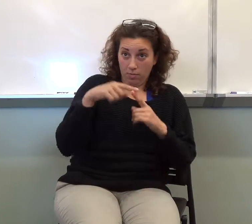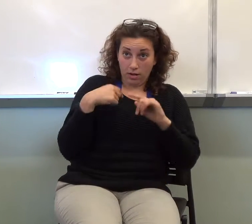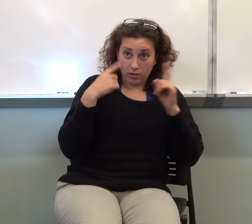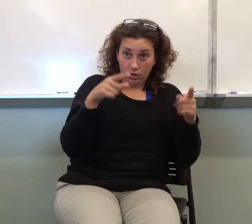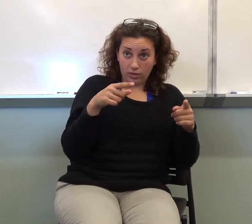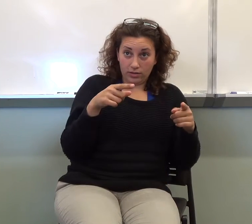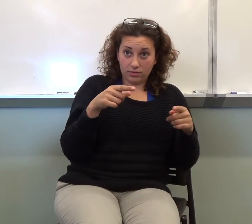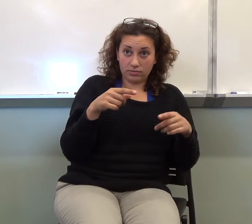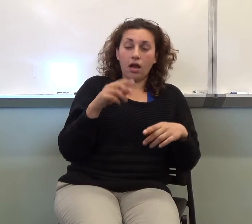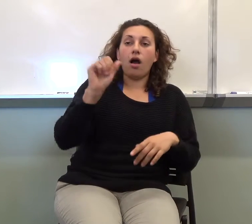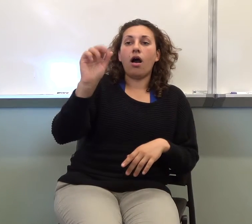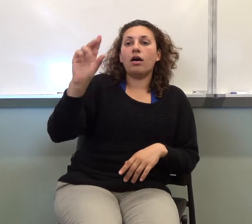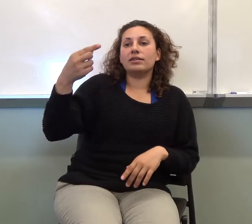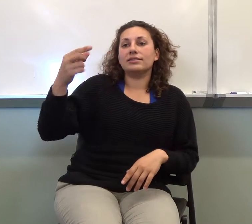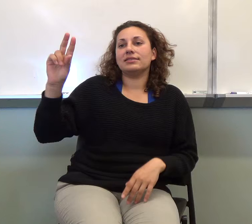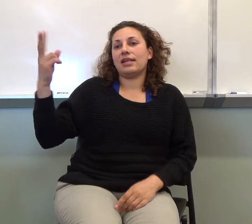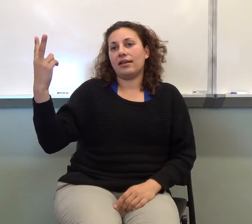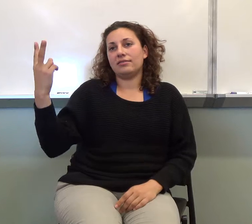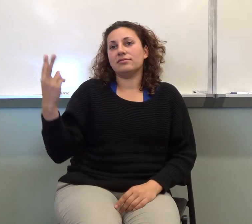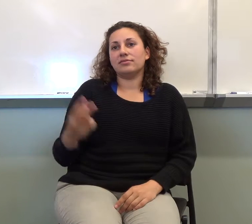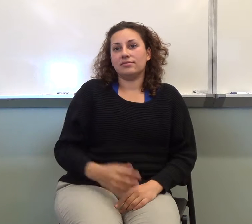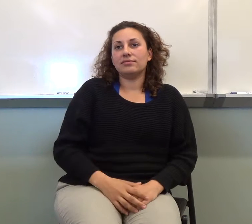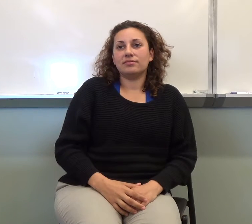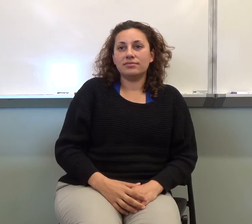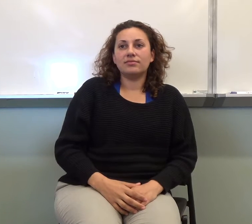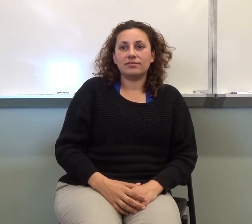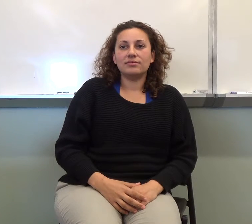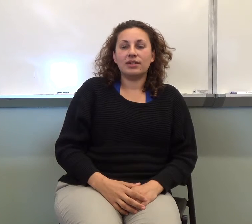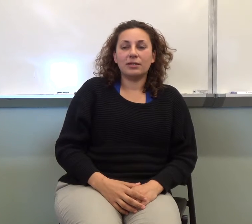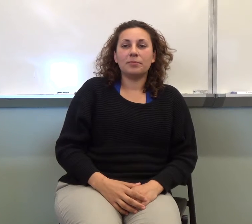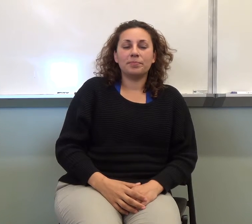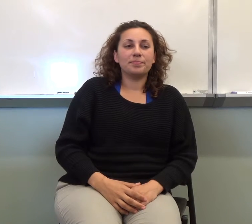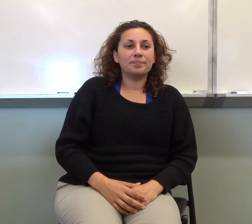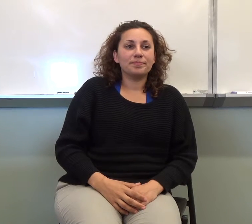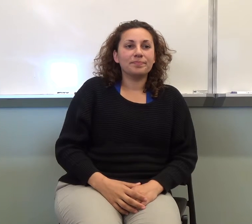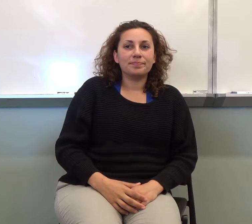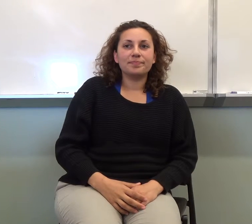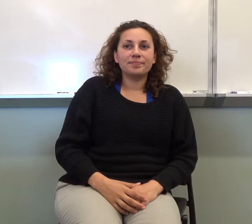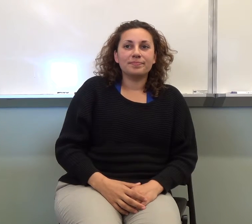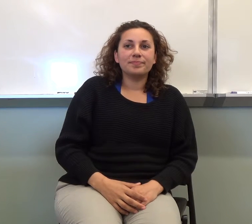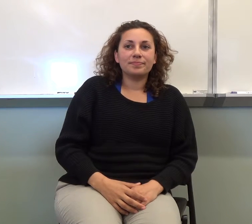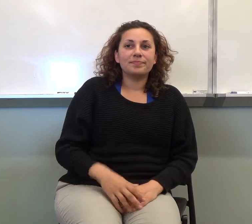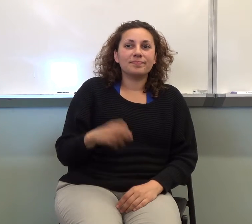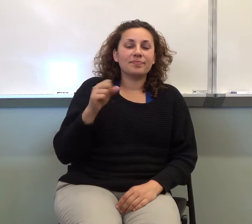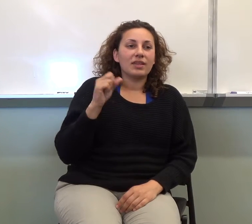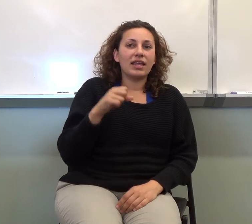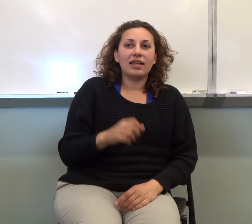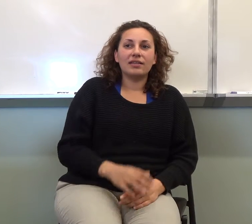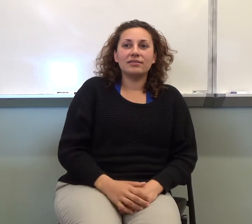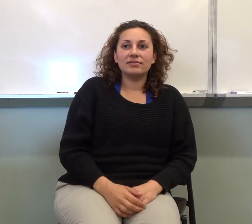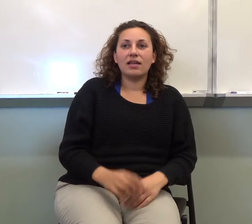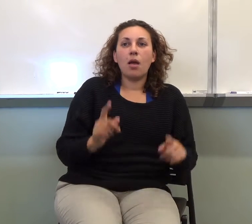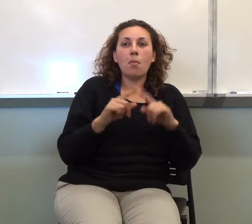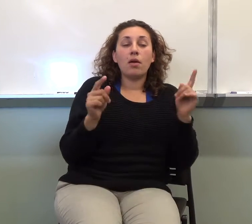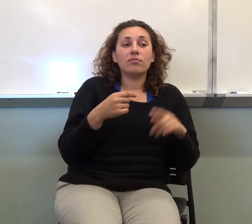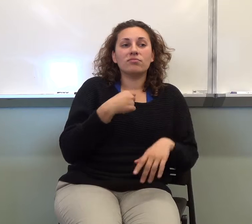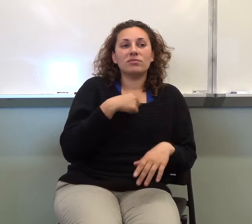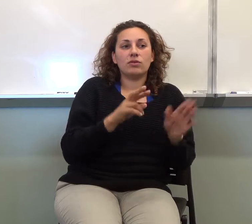into percent, you multiply by 100 to get 18, and the next number is a 1. So probably you just drop